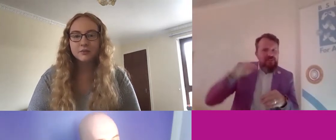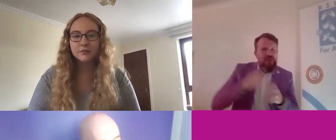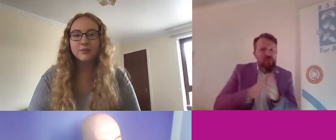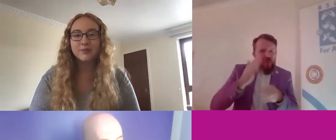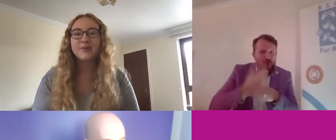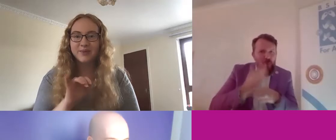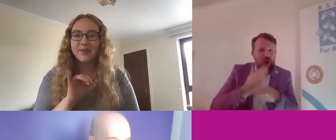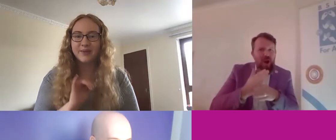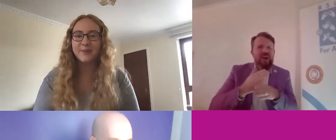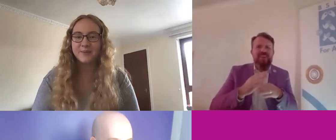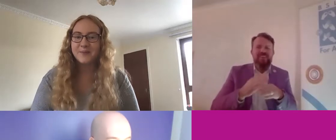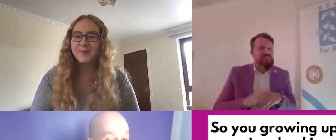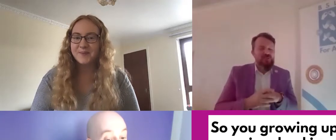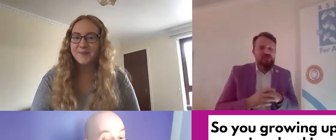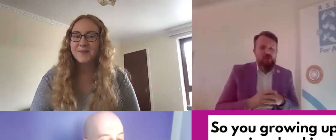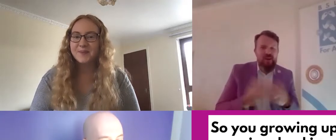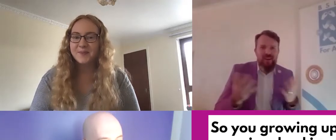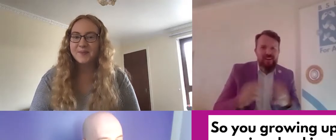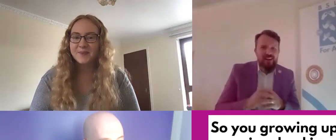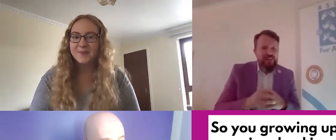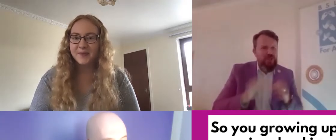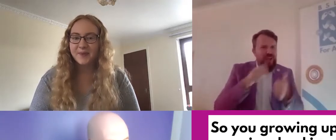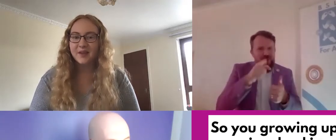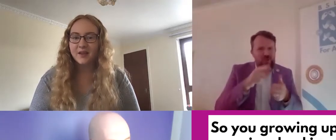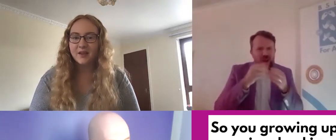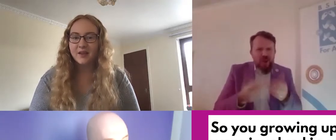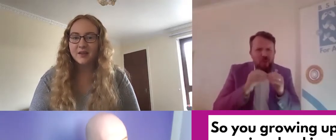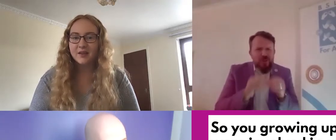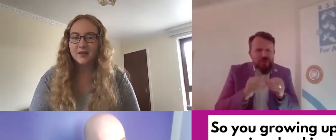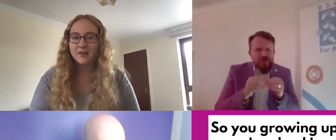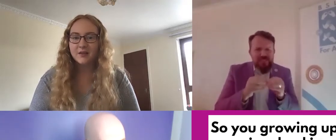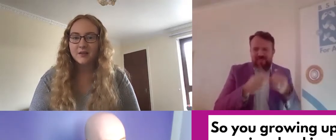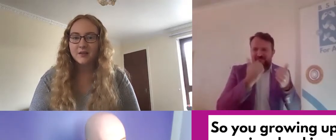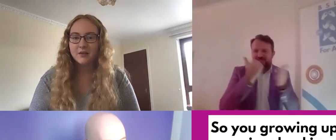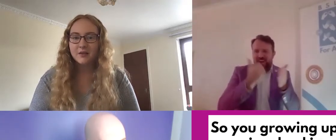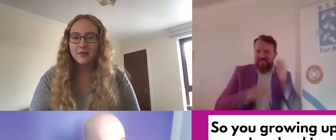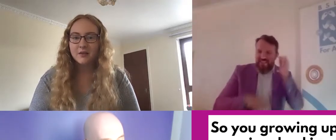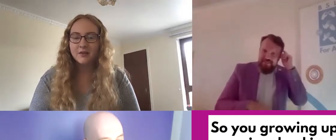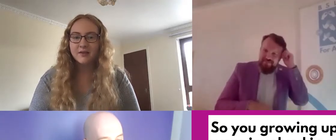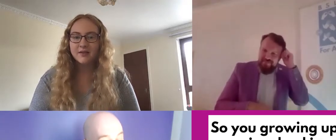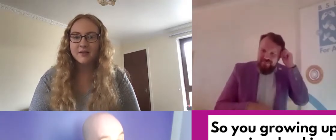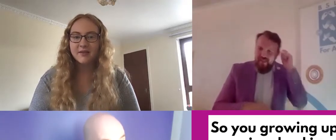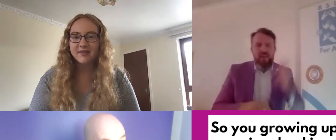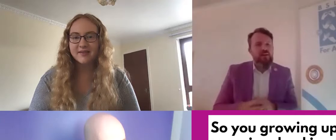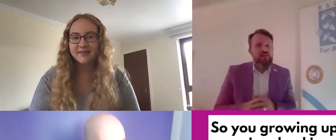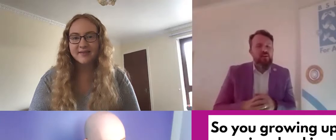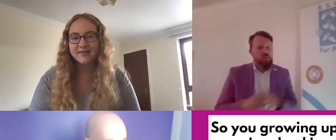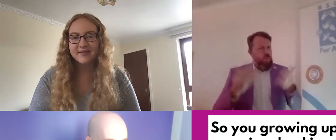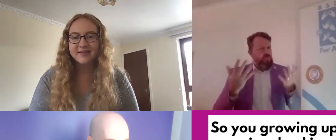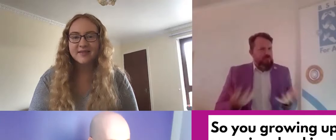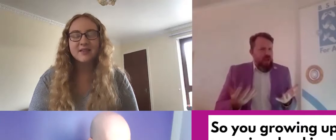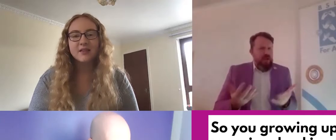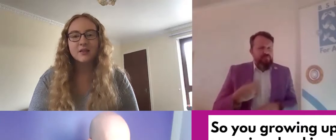So, now, you growing up, you've been involved in a lot of my youth work back in the day, so you're a student now, which